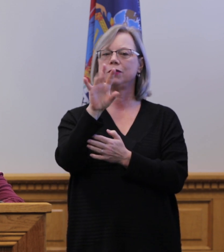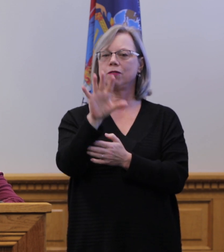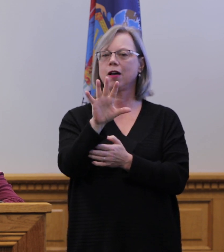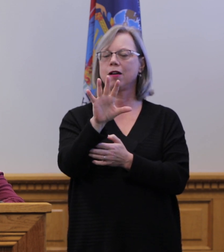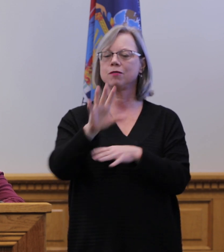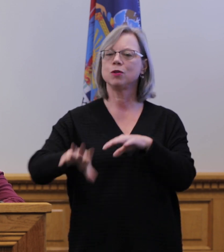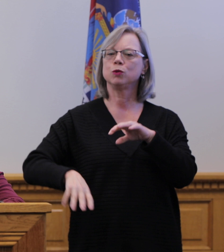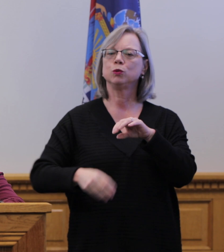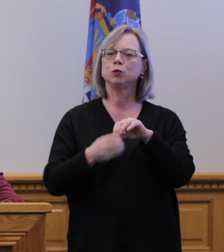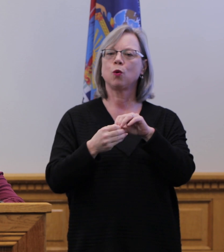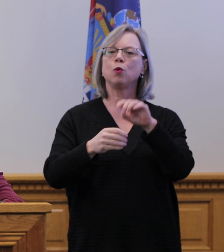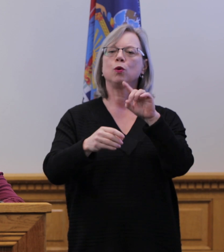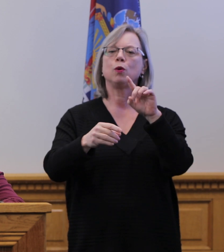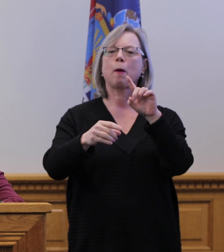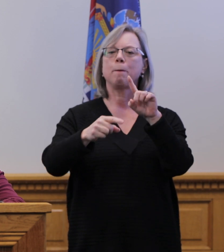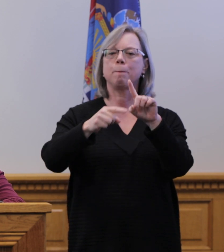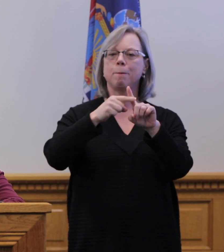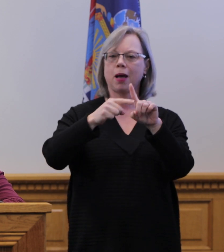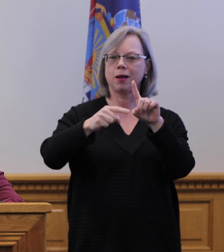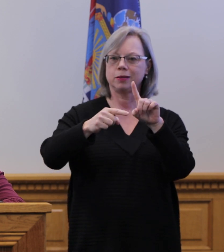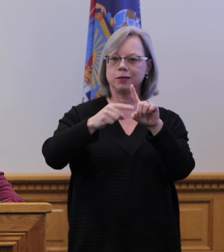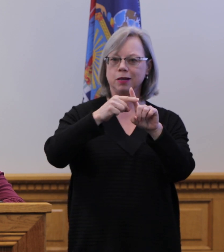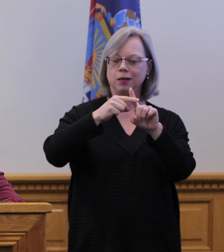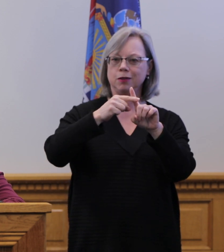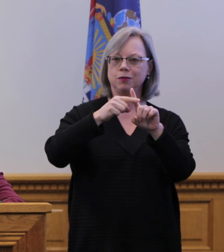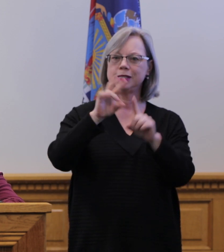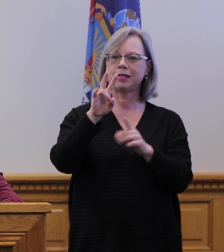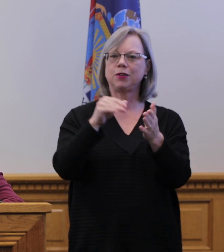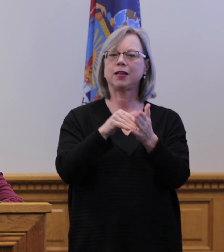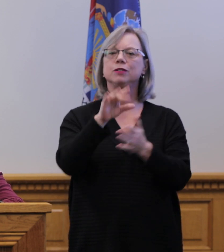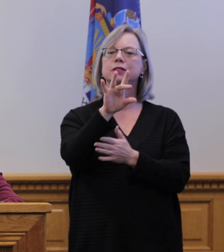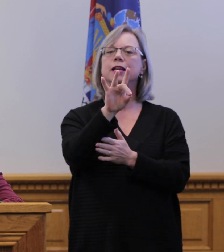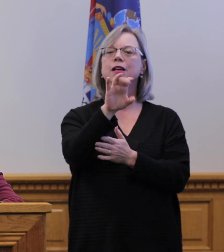209,975. We have cumulative positive cases of